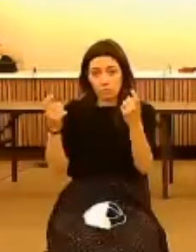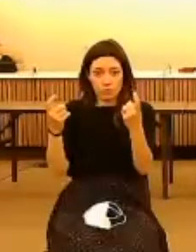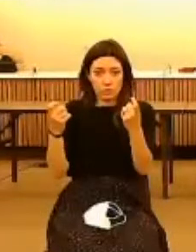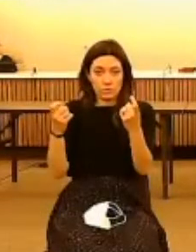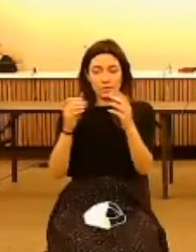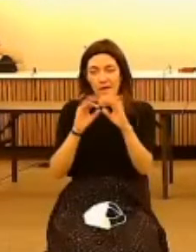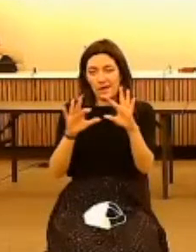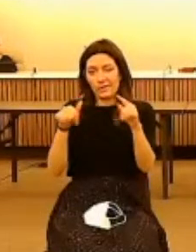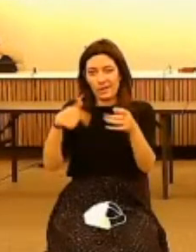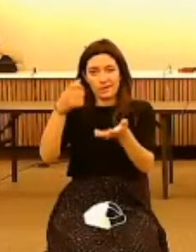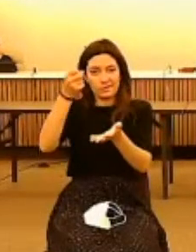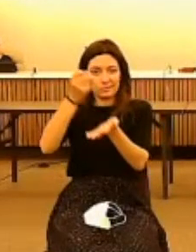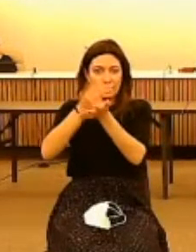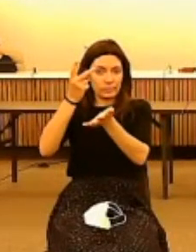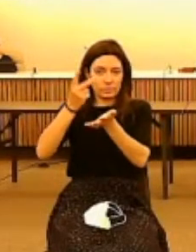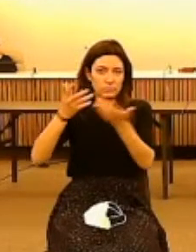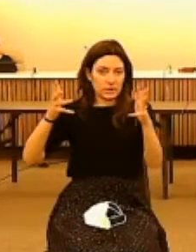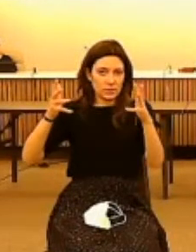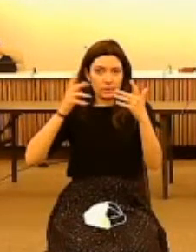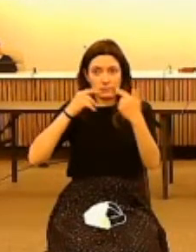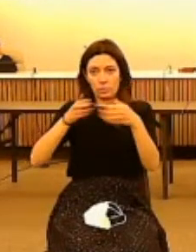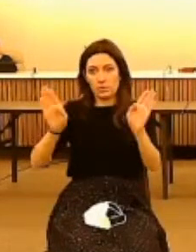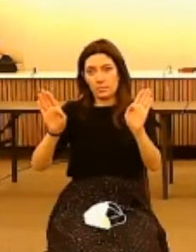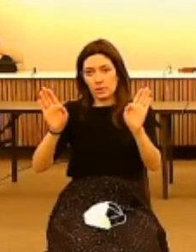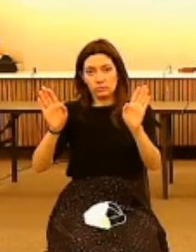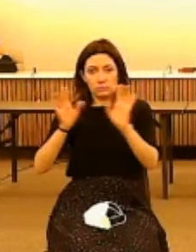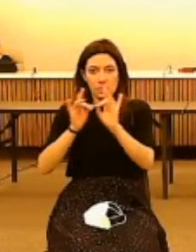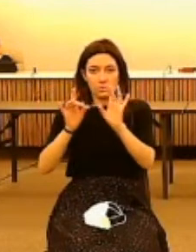calling for the public hearing, but